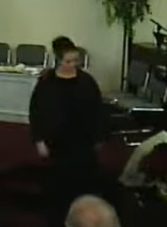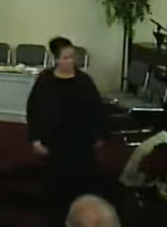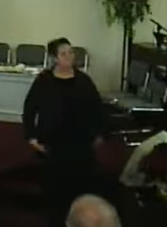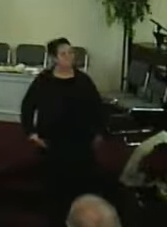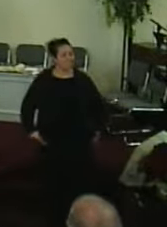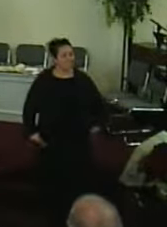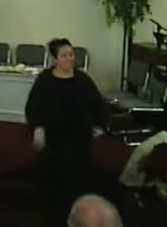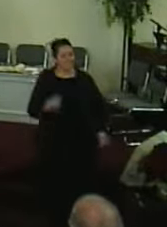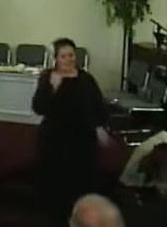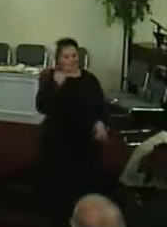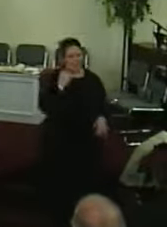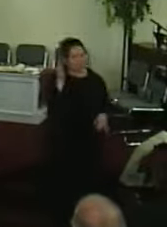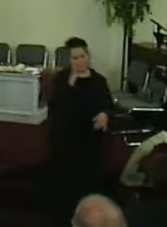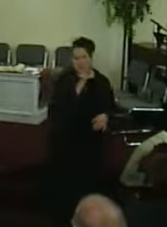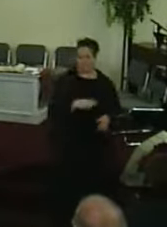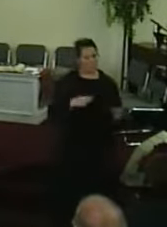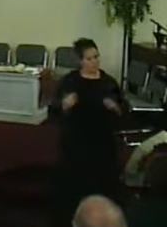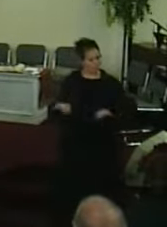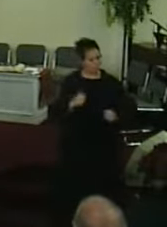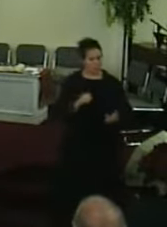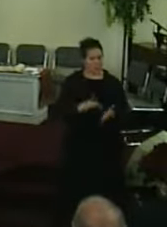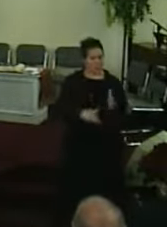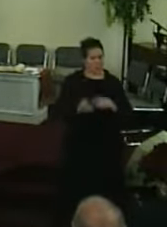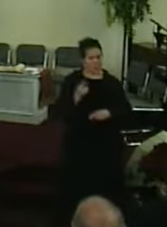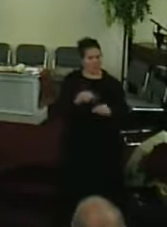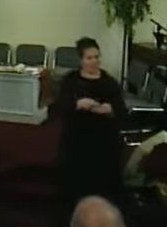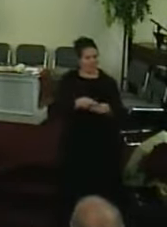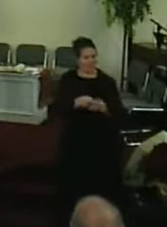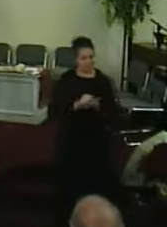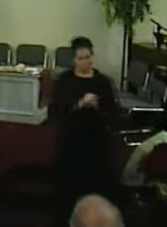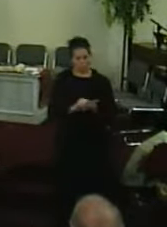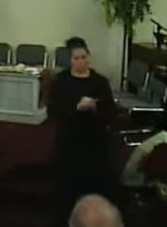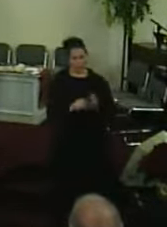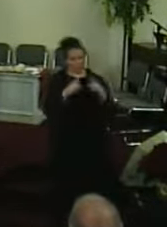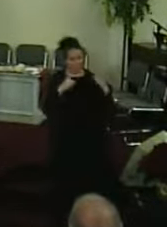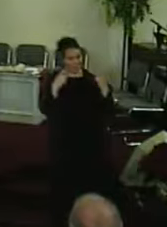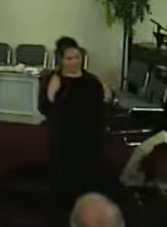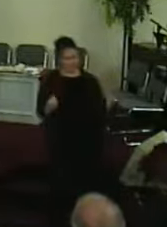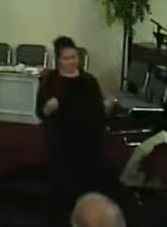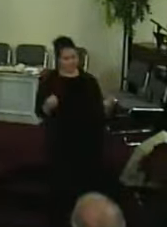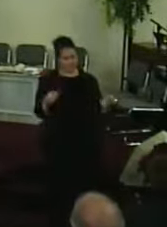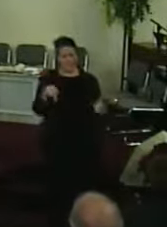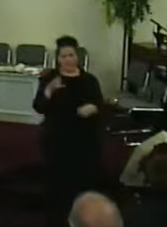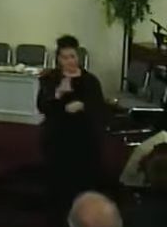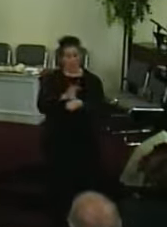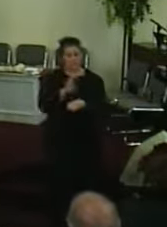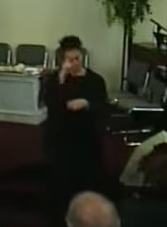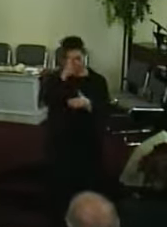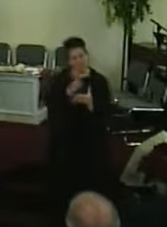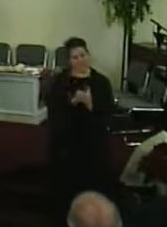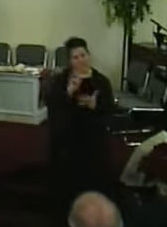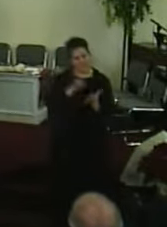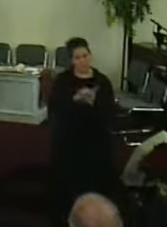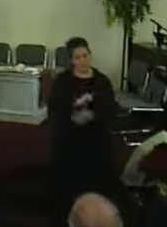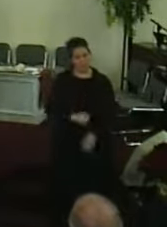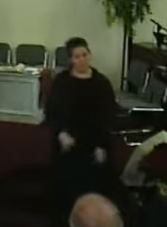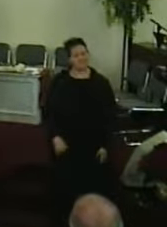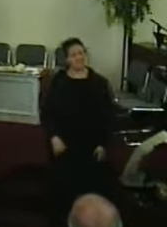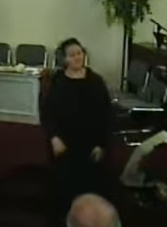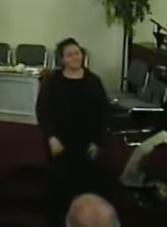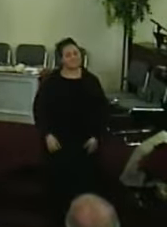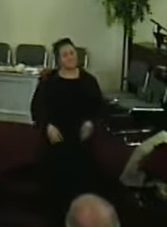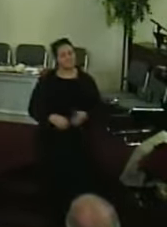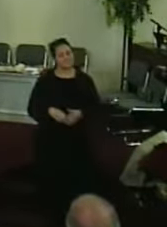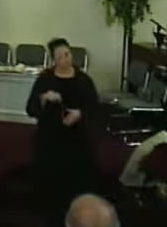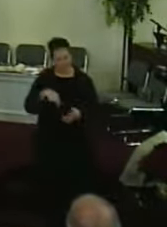If you've never been baptized in Jesus' name to wash away your sins, this church believes in that because it's